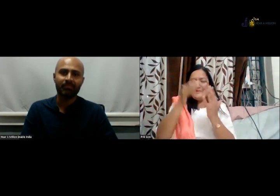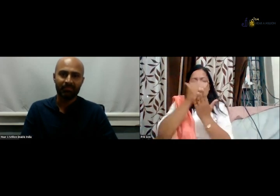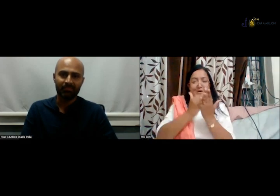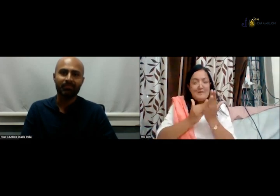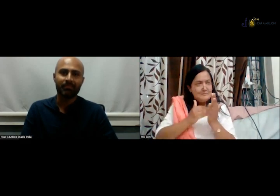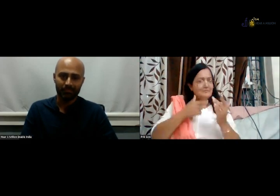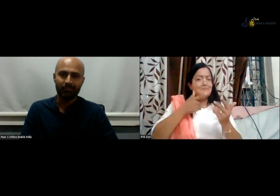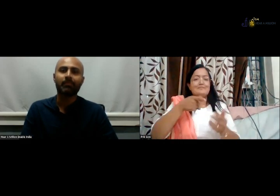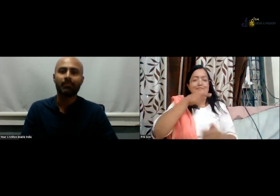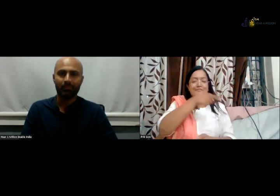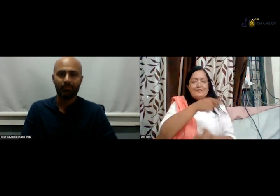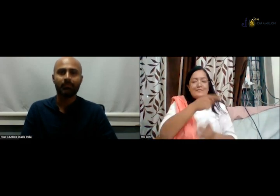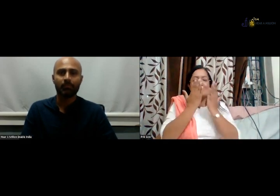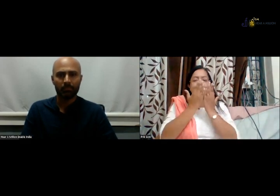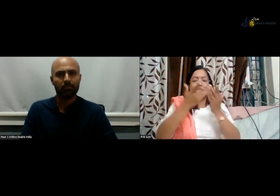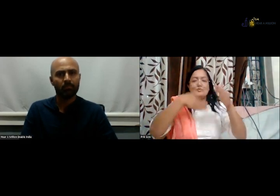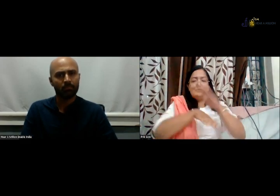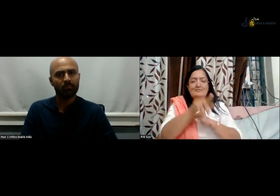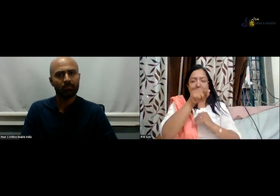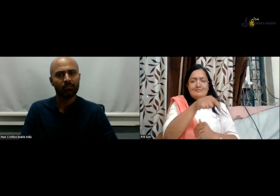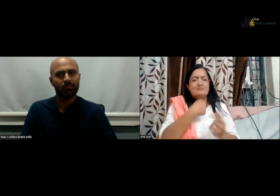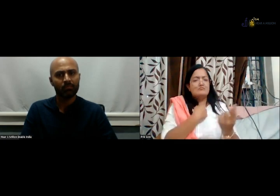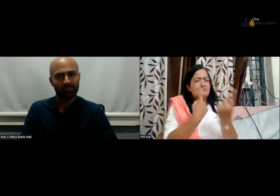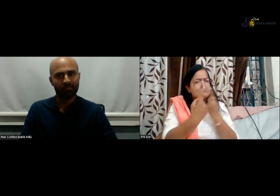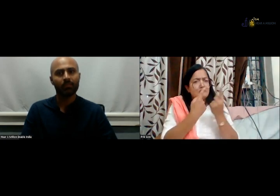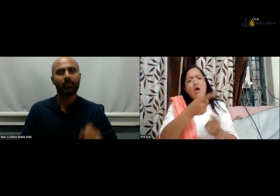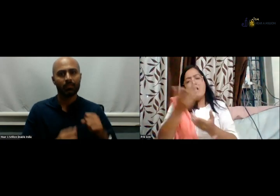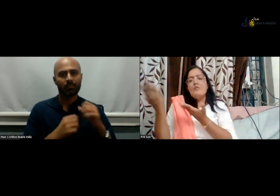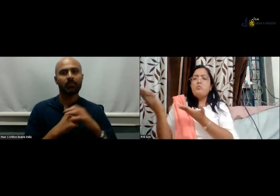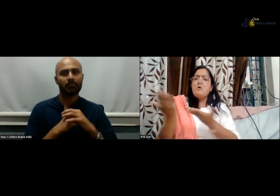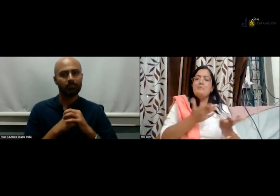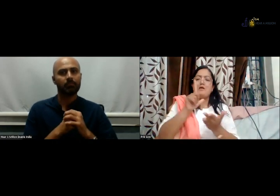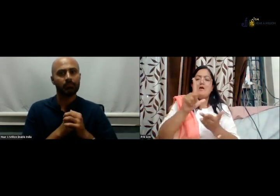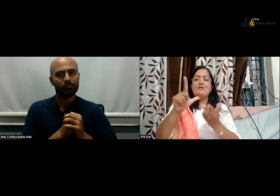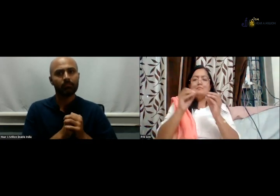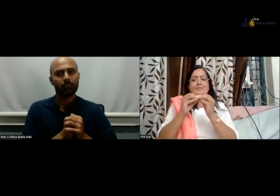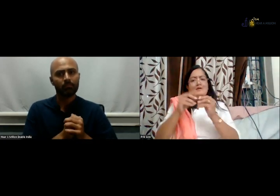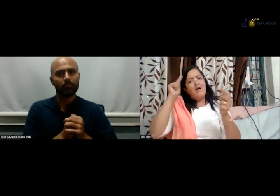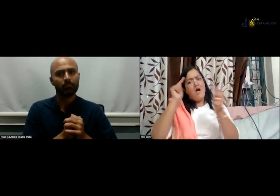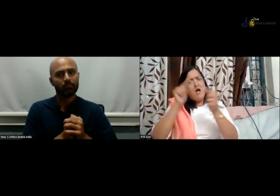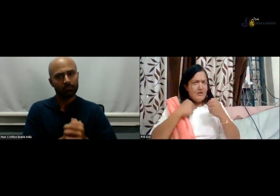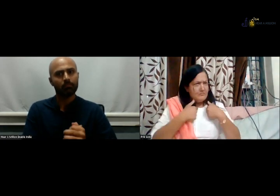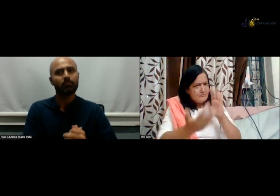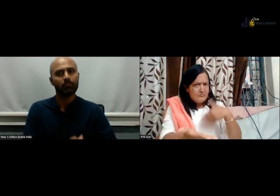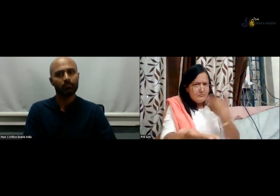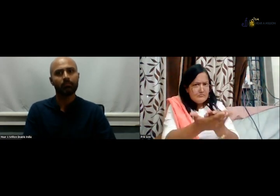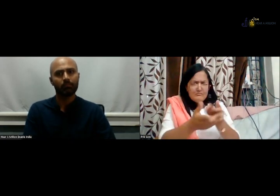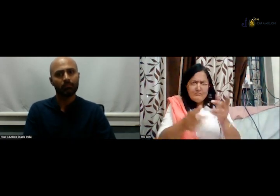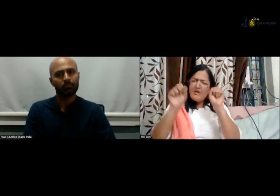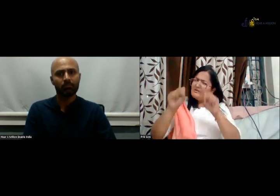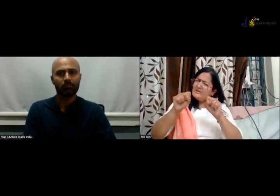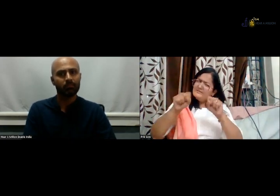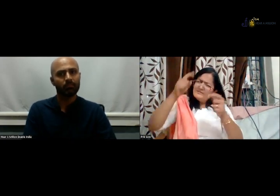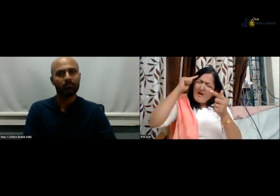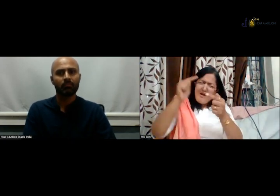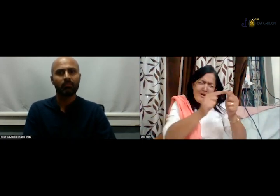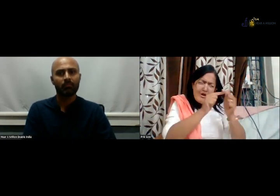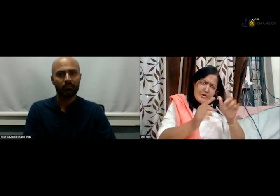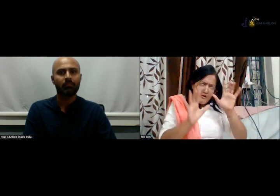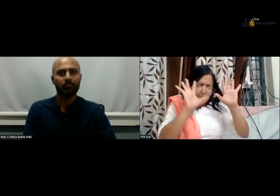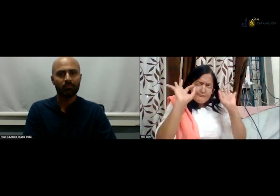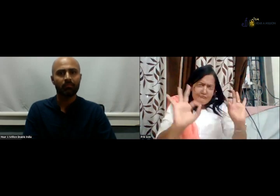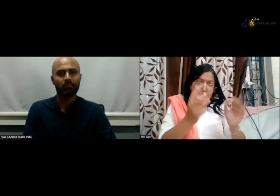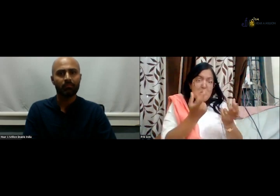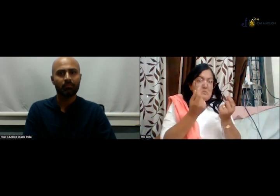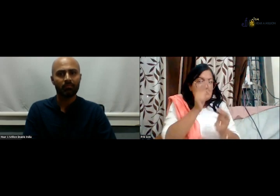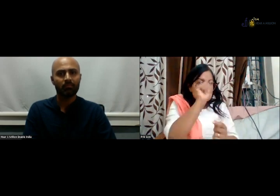on Women's Day program, so in a school, I discussed with the college, and they said,